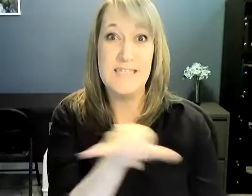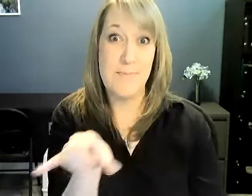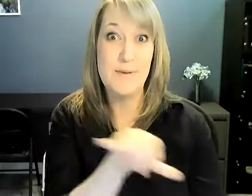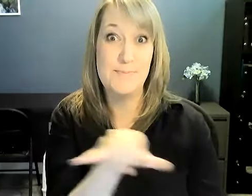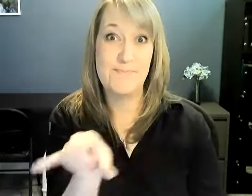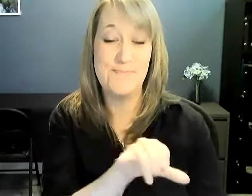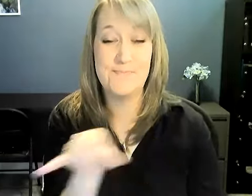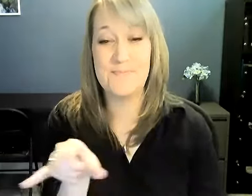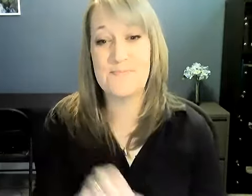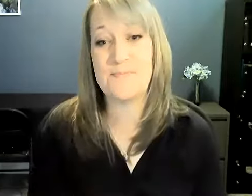Same.